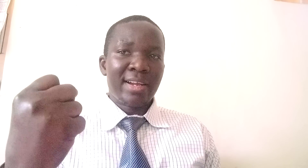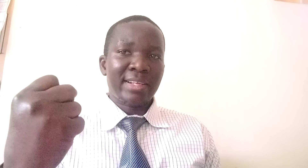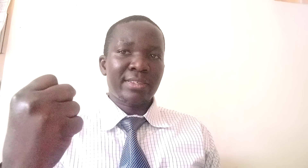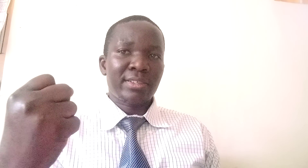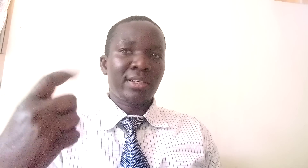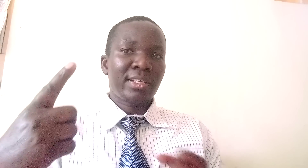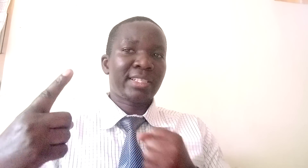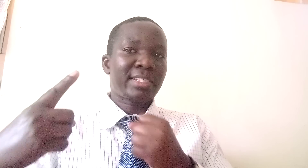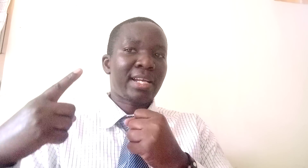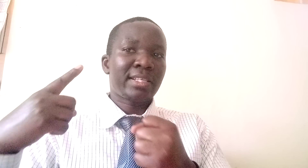500, 600,